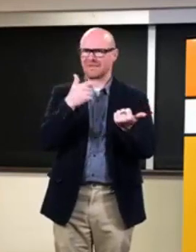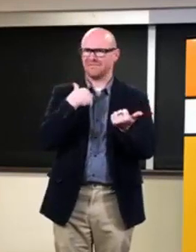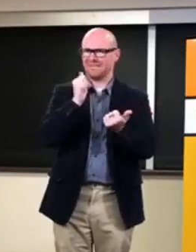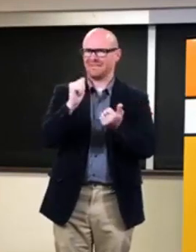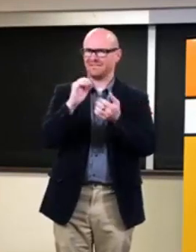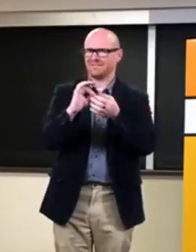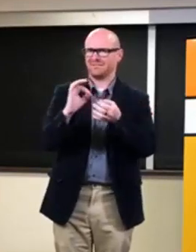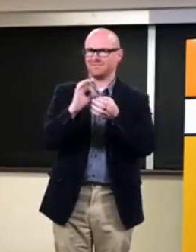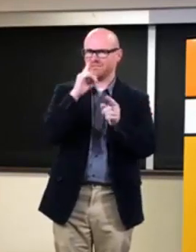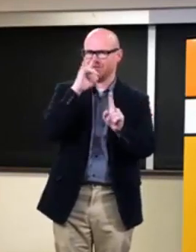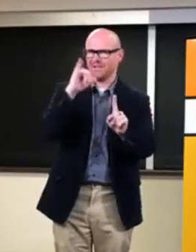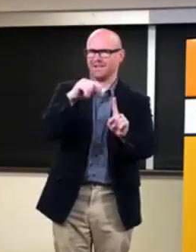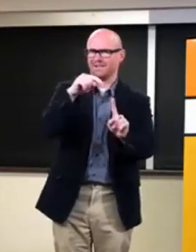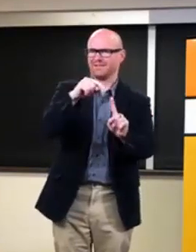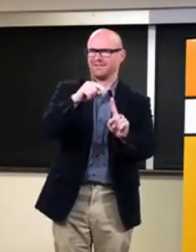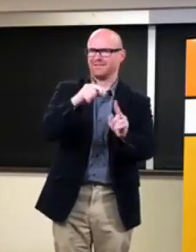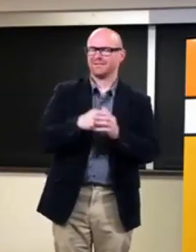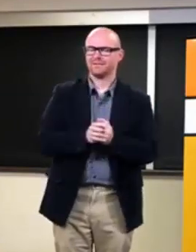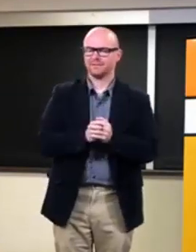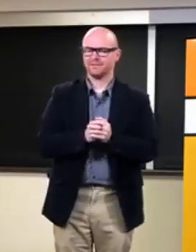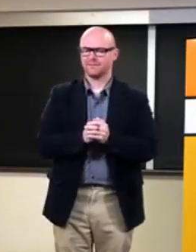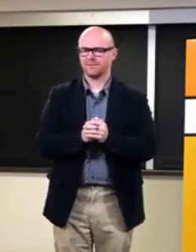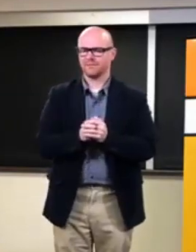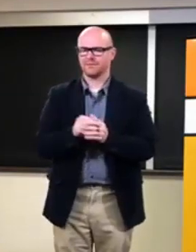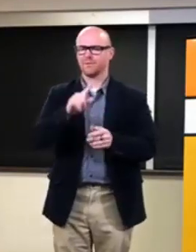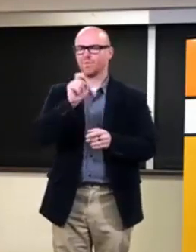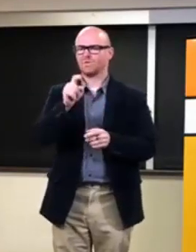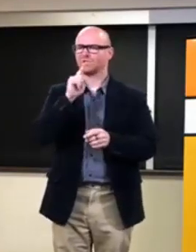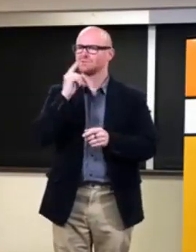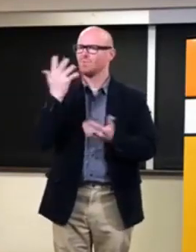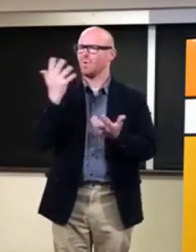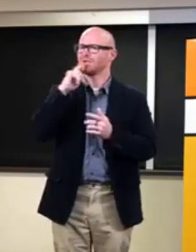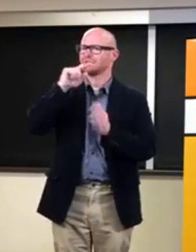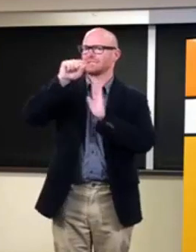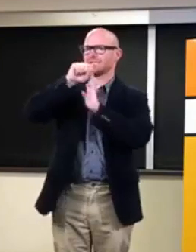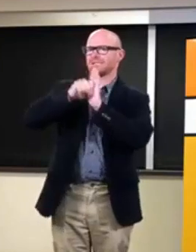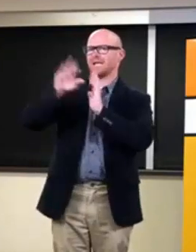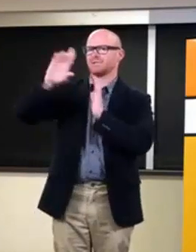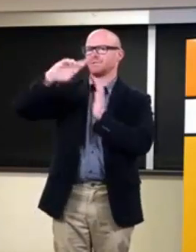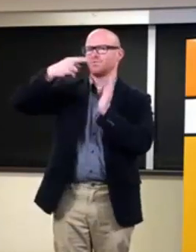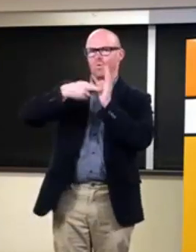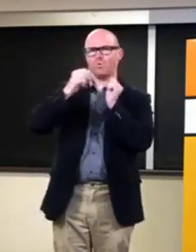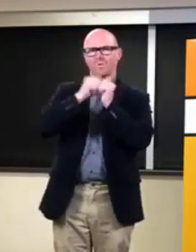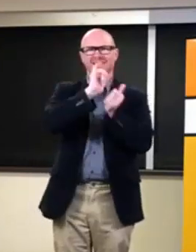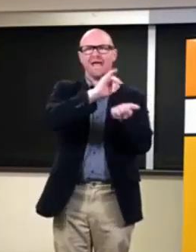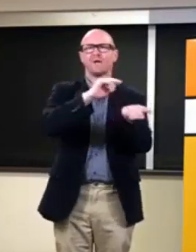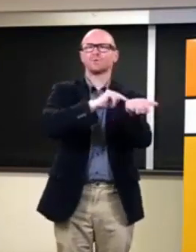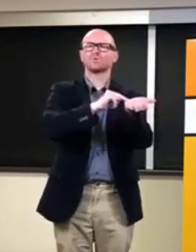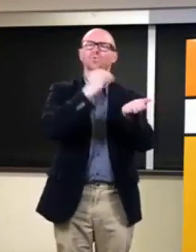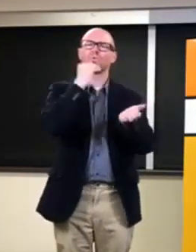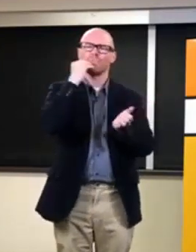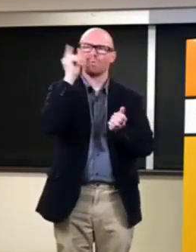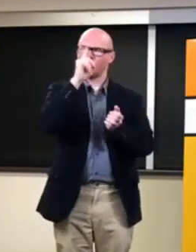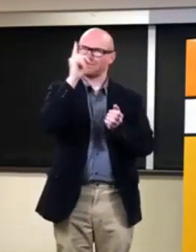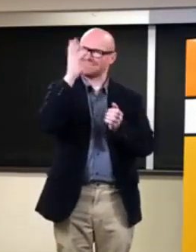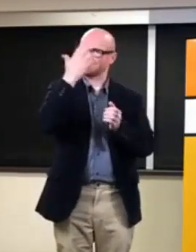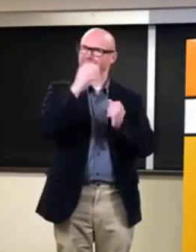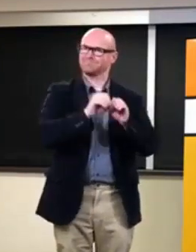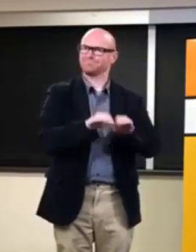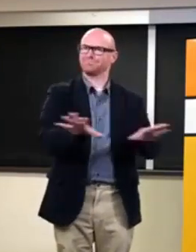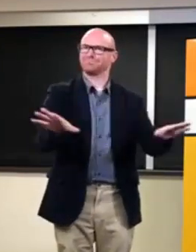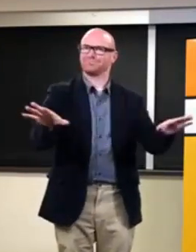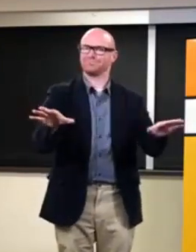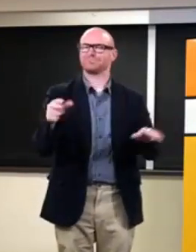they can't take care of the patients? Sure, so the question is kind of what is the state's role in the long-term care facility outbreak? So we have a team here